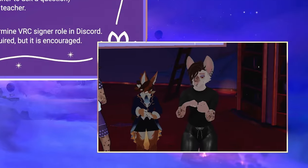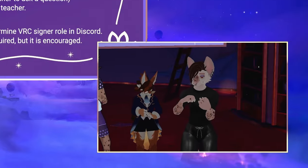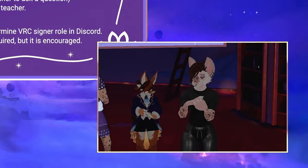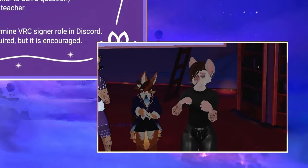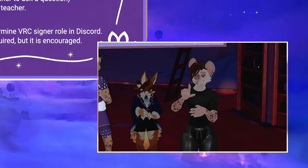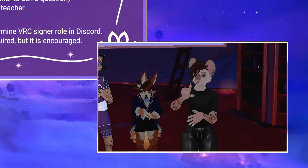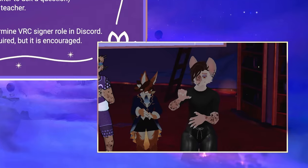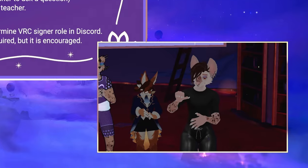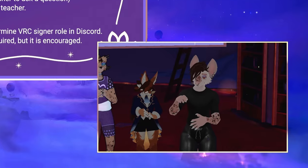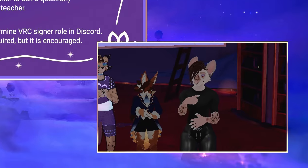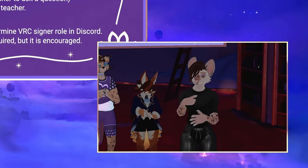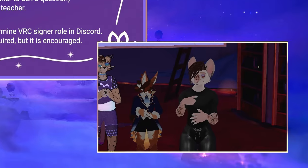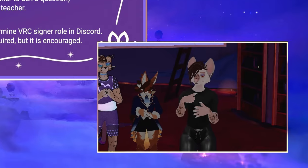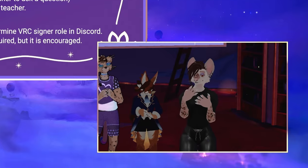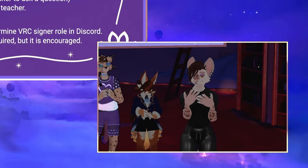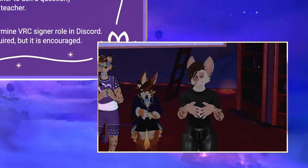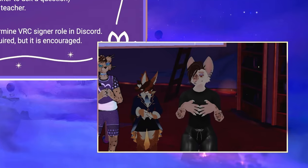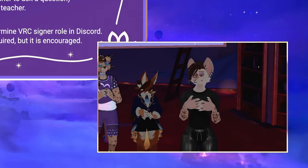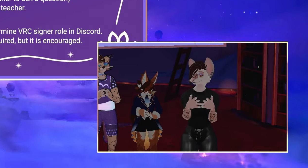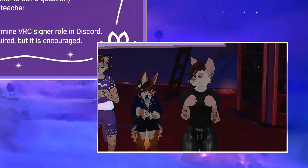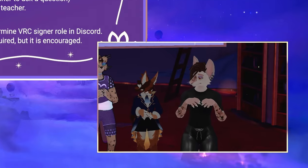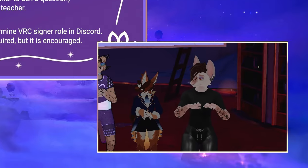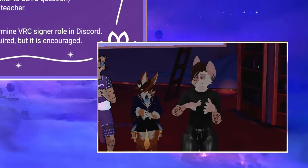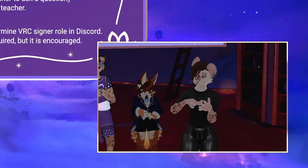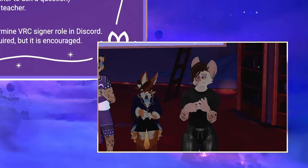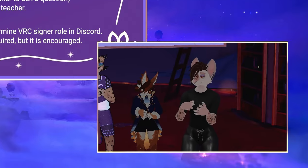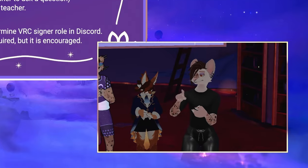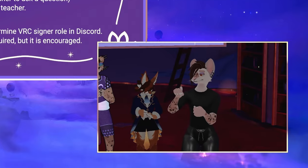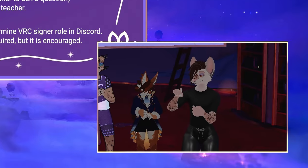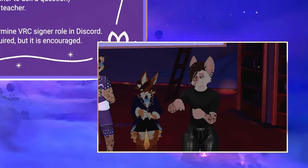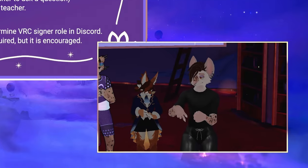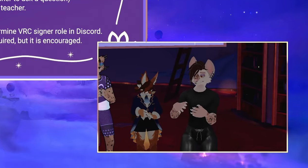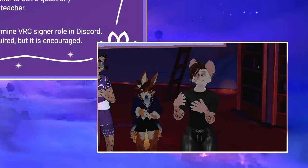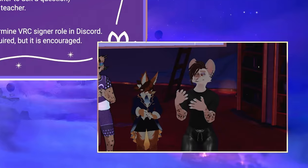And then we have our mics off during class, unless you're asking a question.